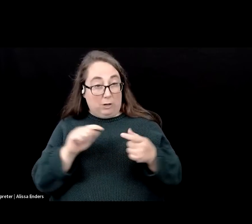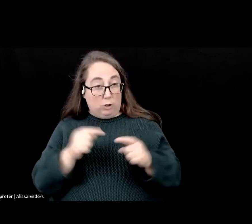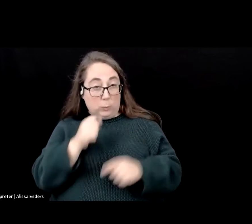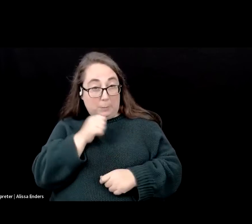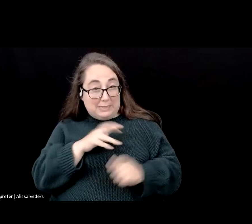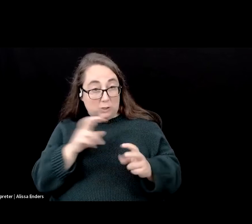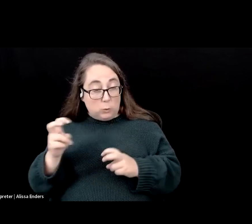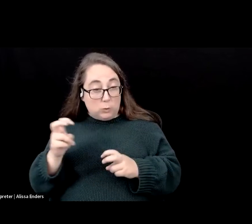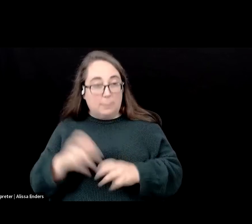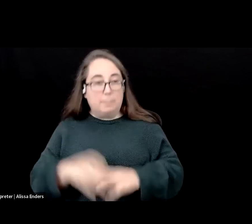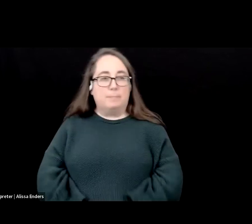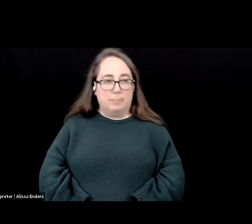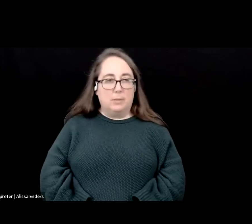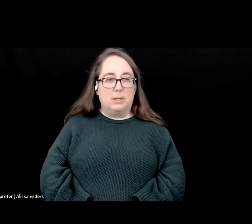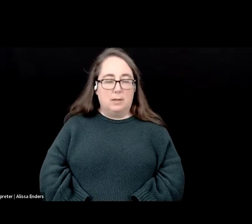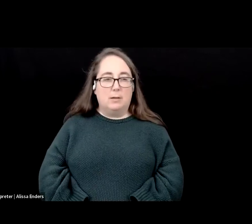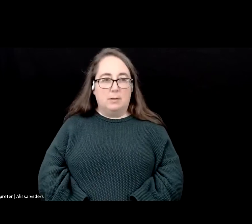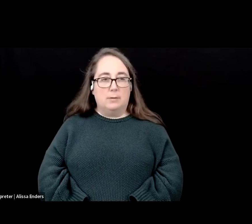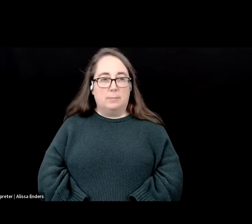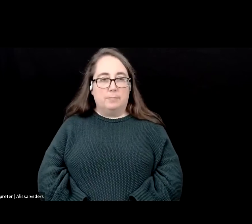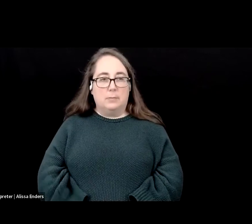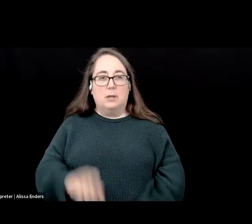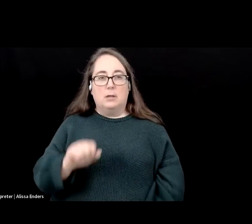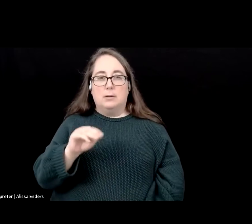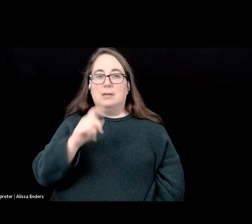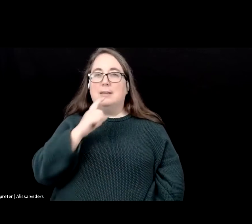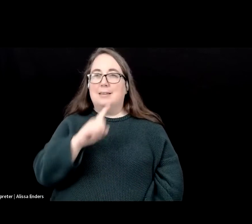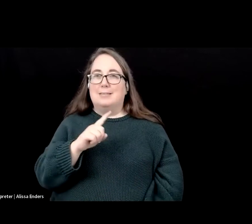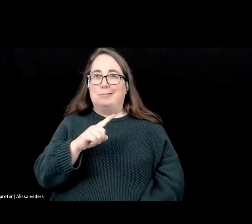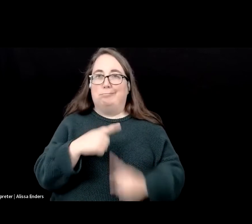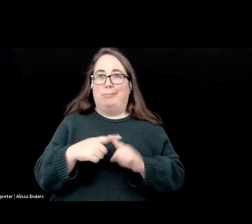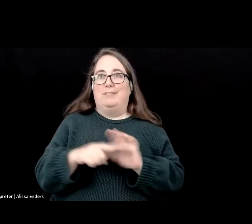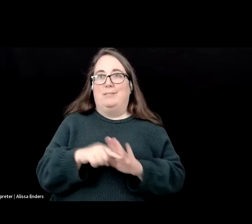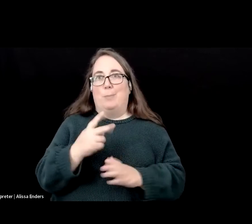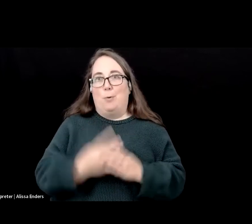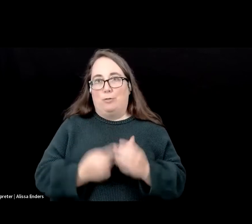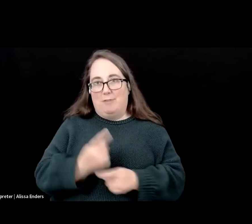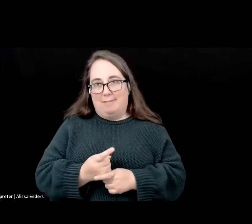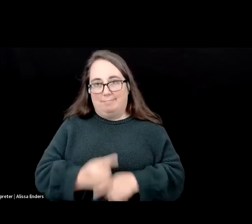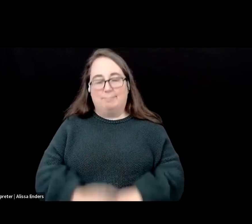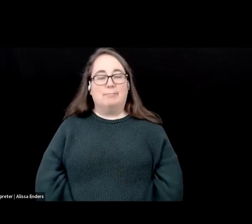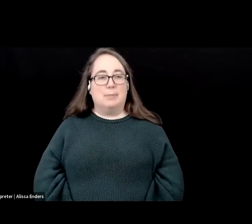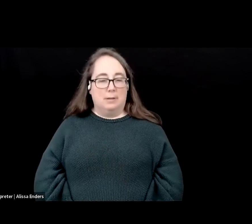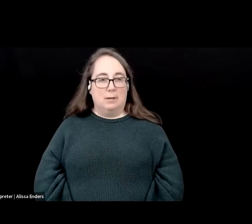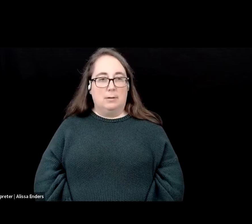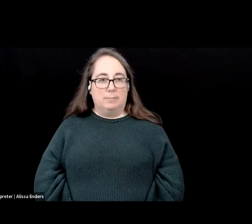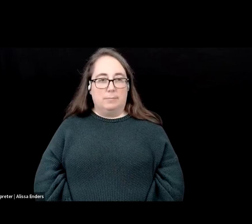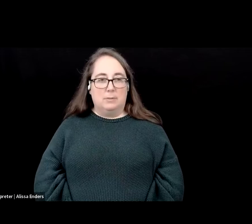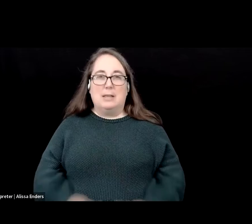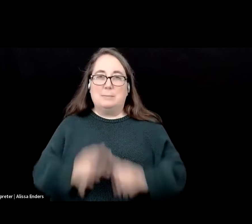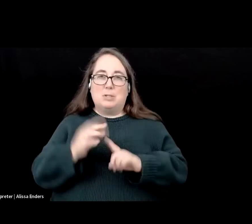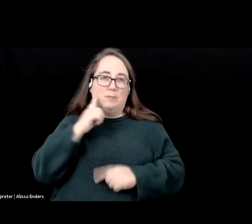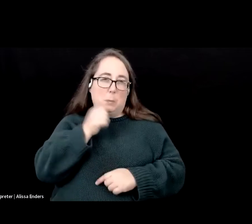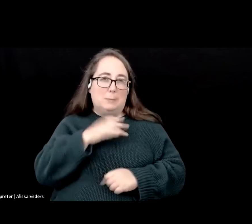Yeah, I think social media is an interesting sort of double-edged sword for a lot of issues, and particularly with women's issues too,